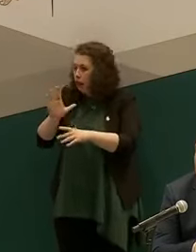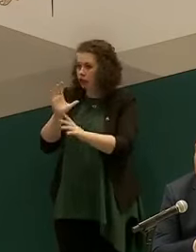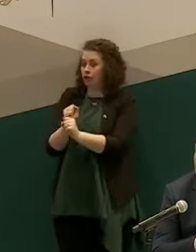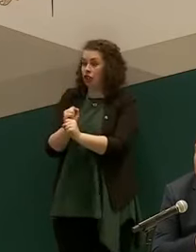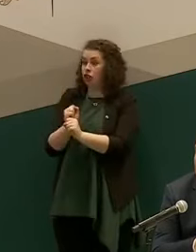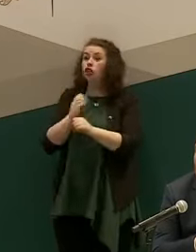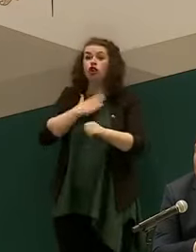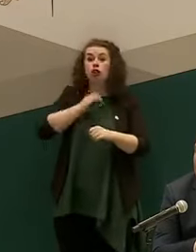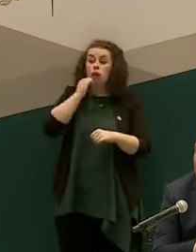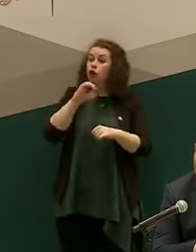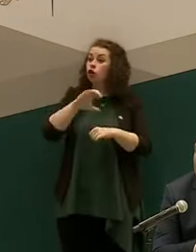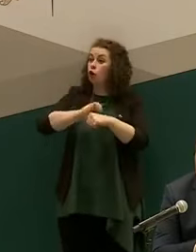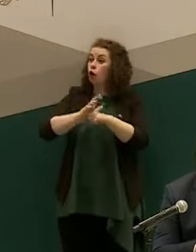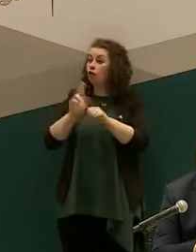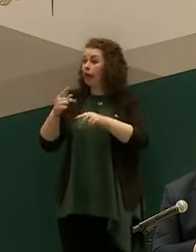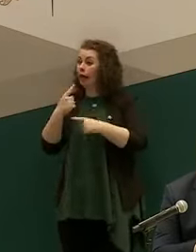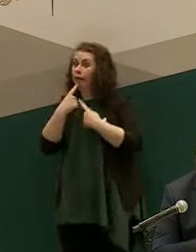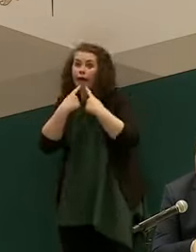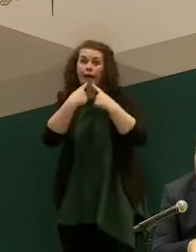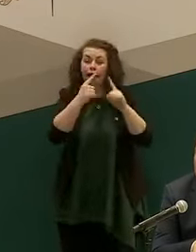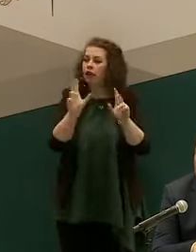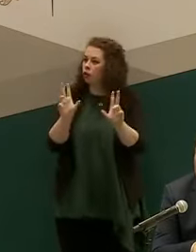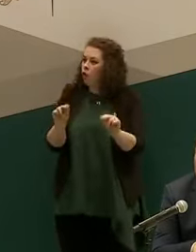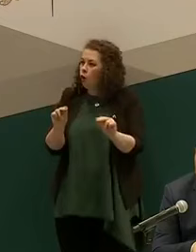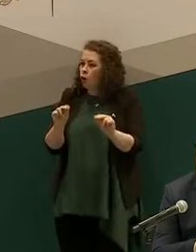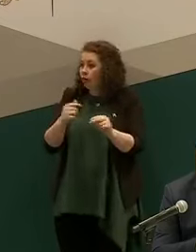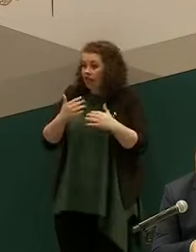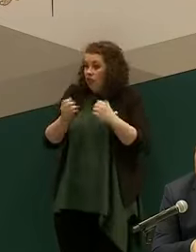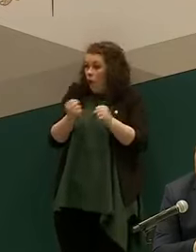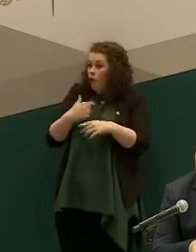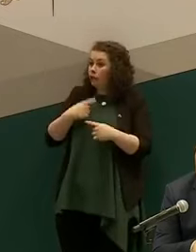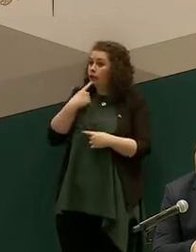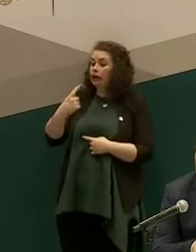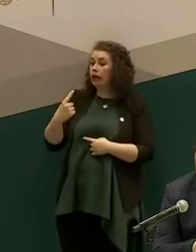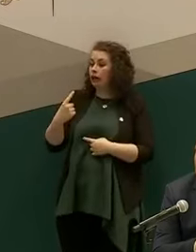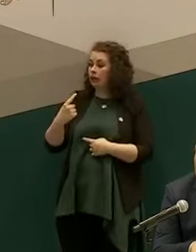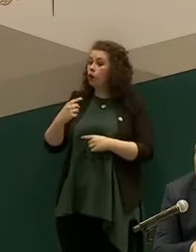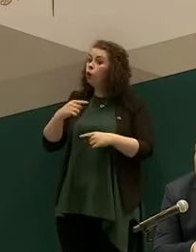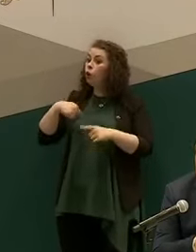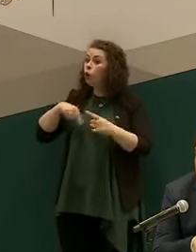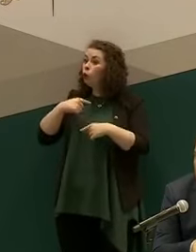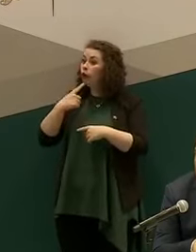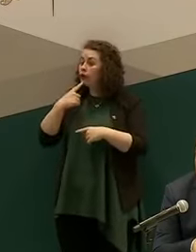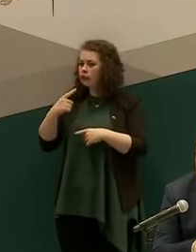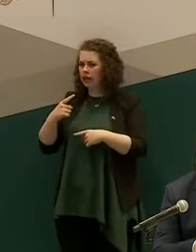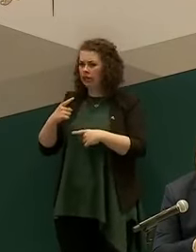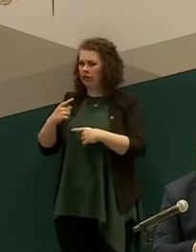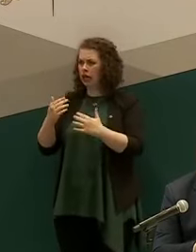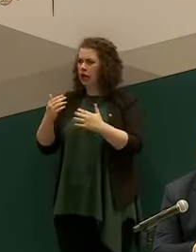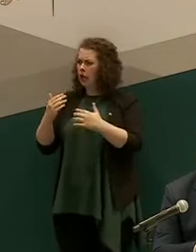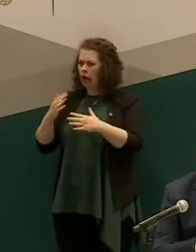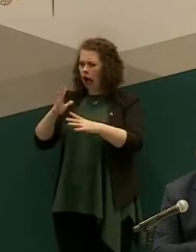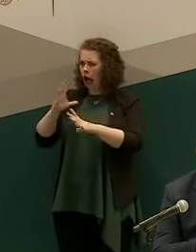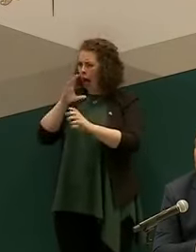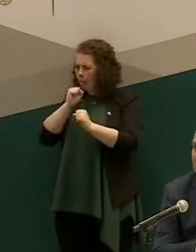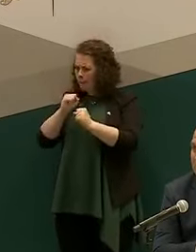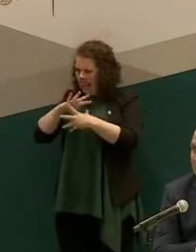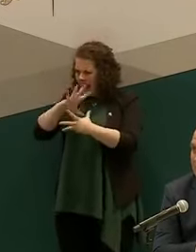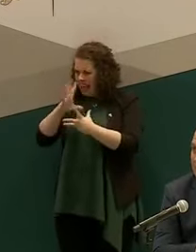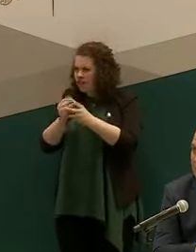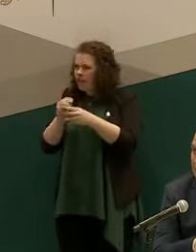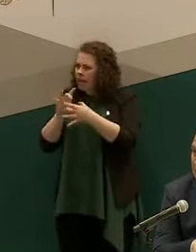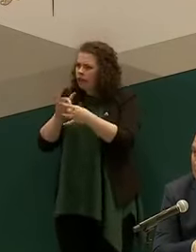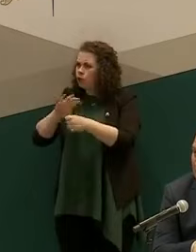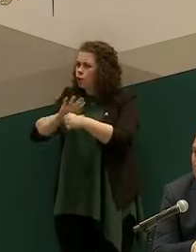uphold, and we've talked about them on many occasions here. That's as far as we would have said. No such instruction was issued beyond that to anybody, to bind